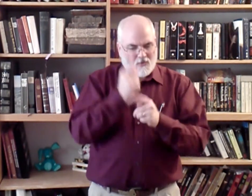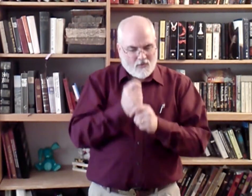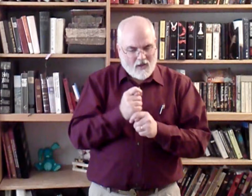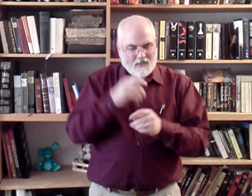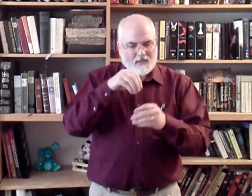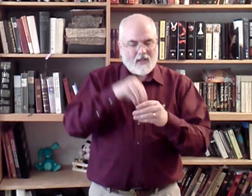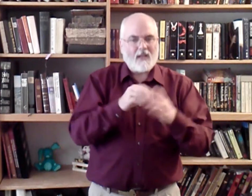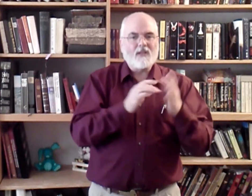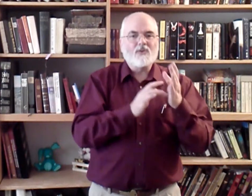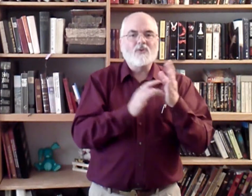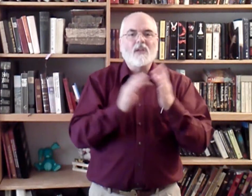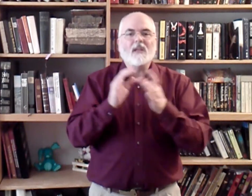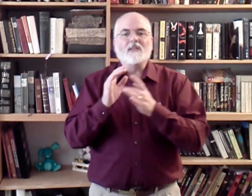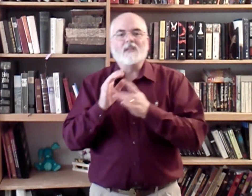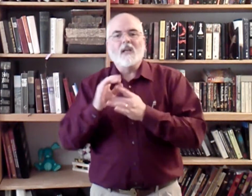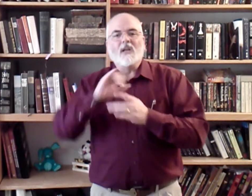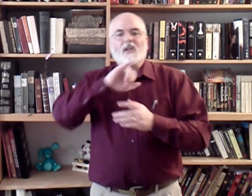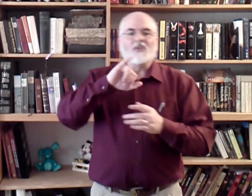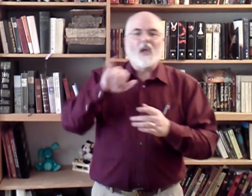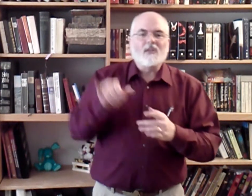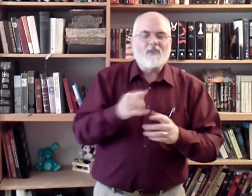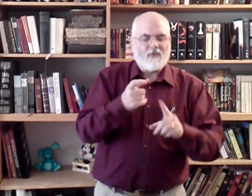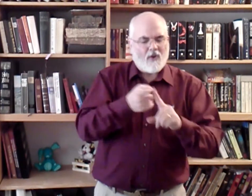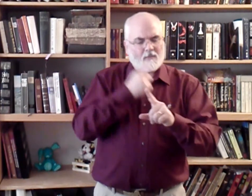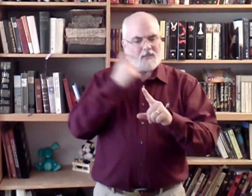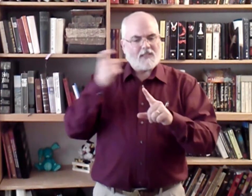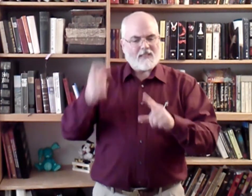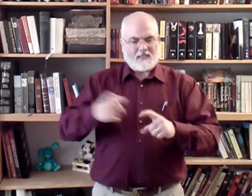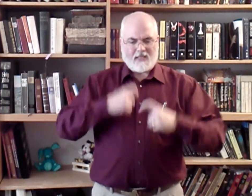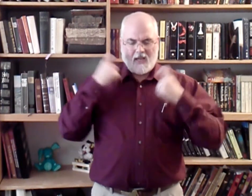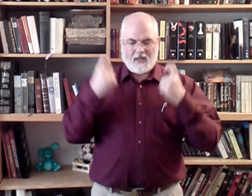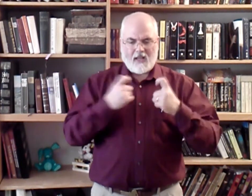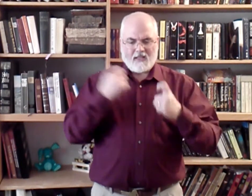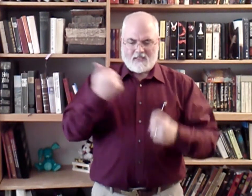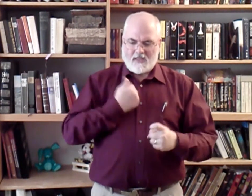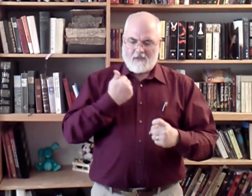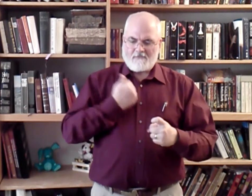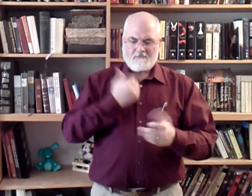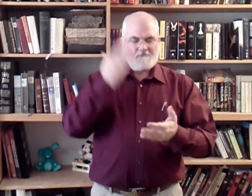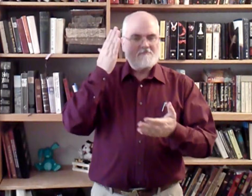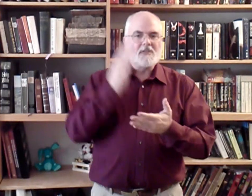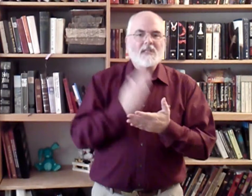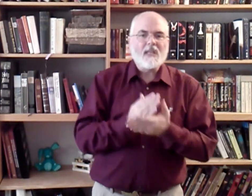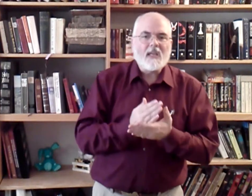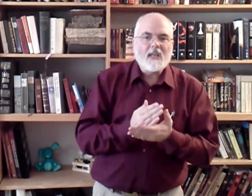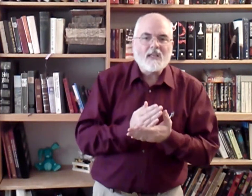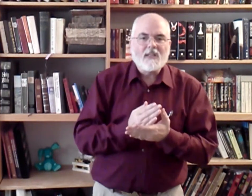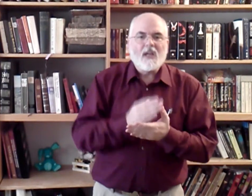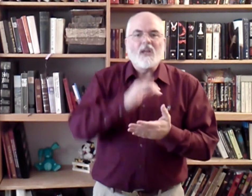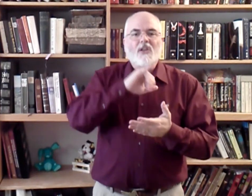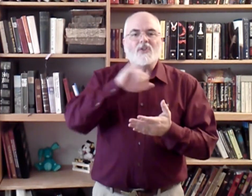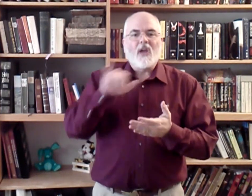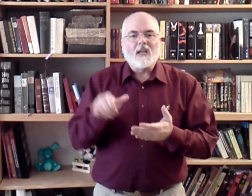trust in Jesus, just from sin and self to cease! Just